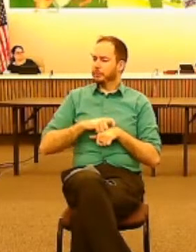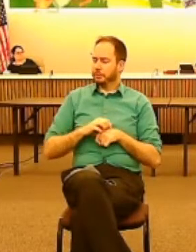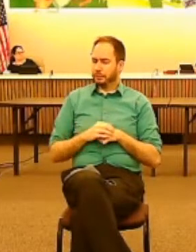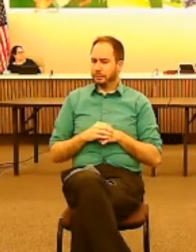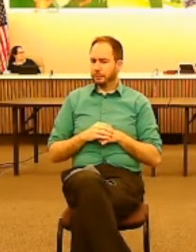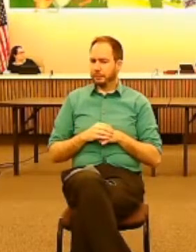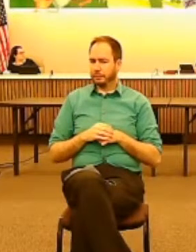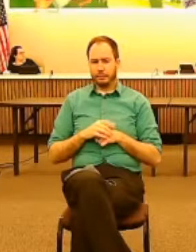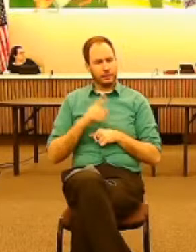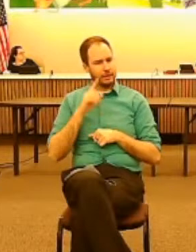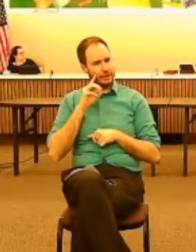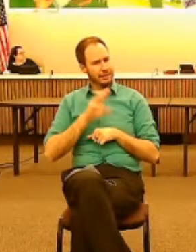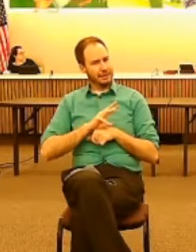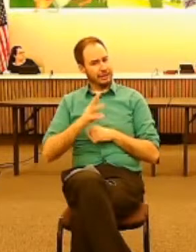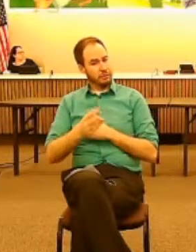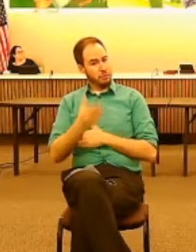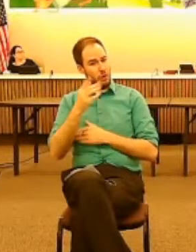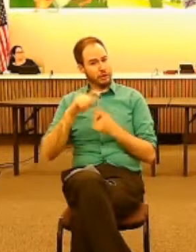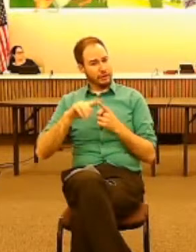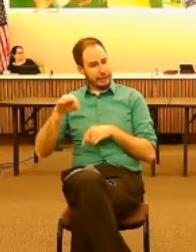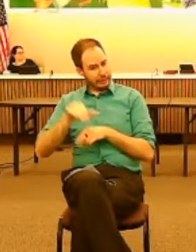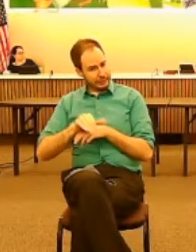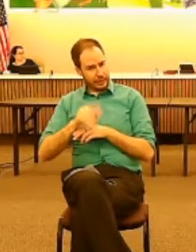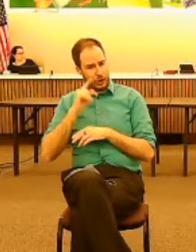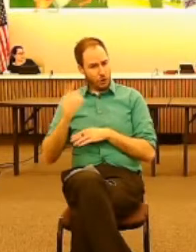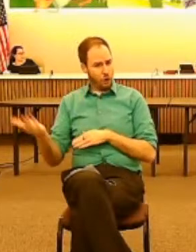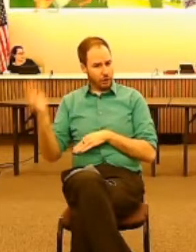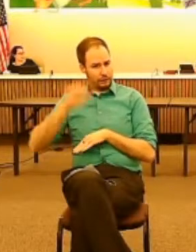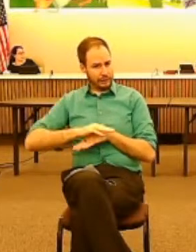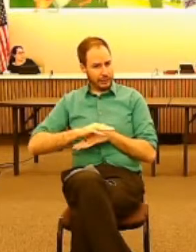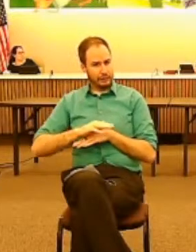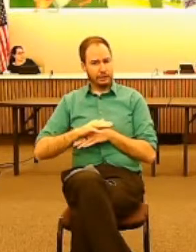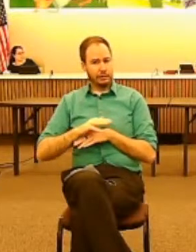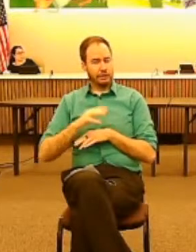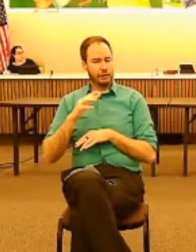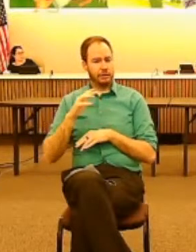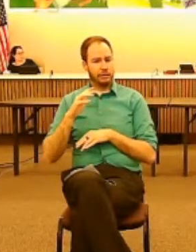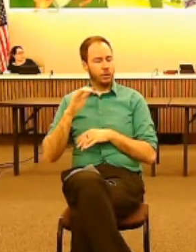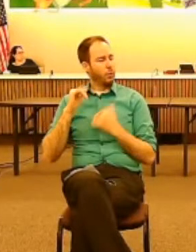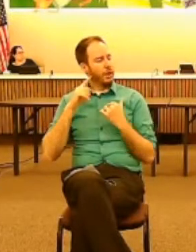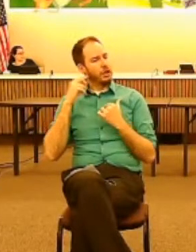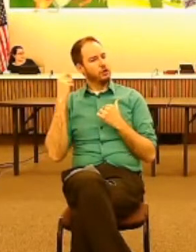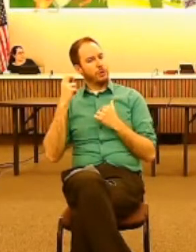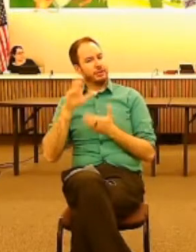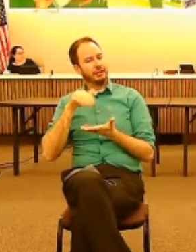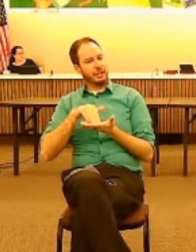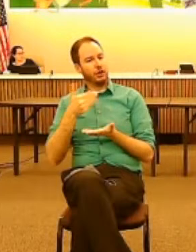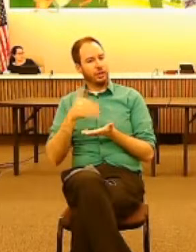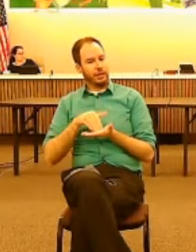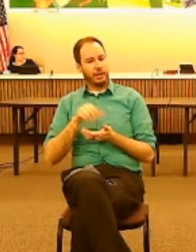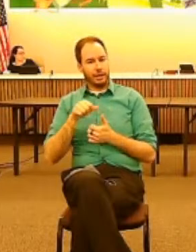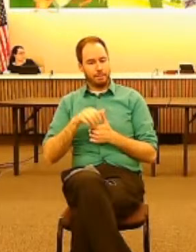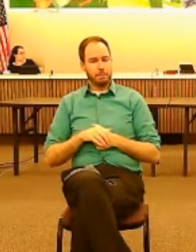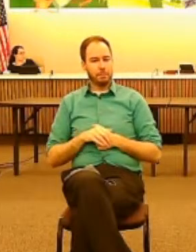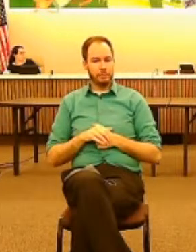it's like 6 a.m. till 9 p.m, something like that at the The Transportation Operations Transportation Center. Center again, yes.